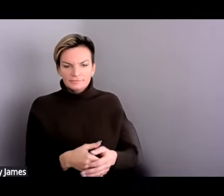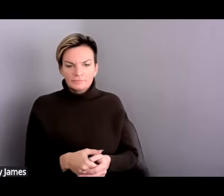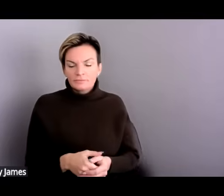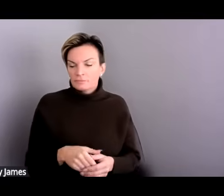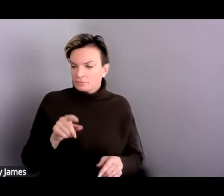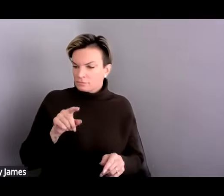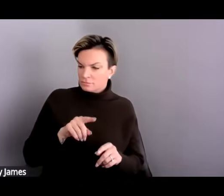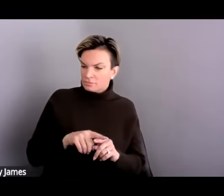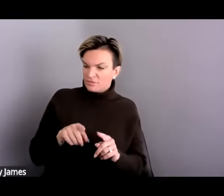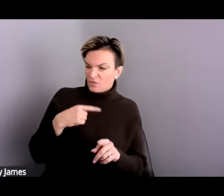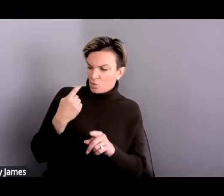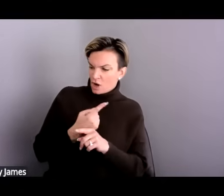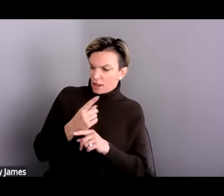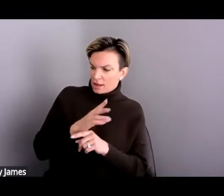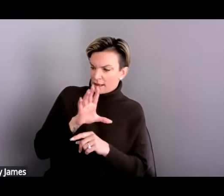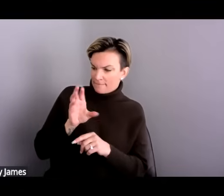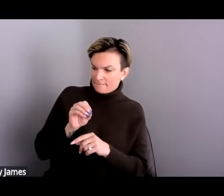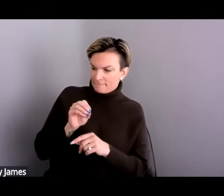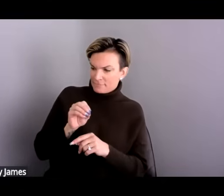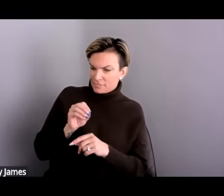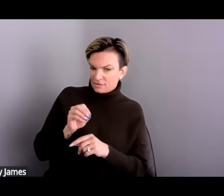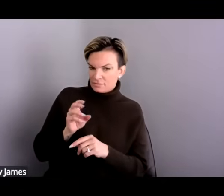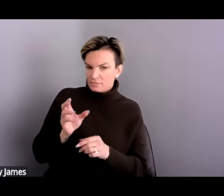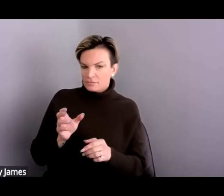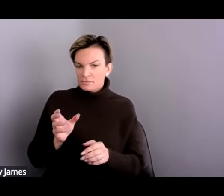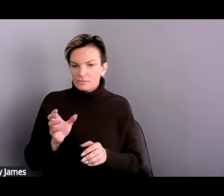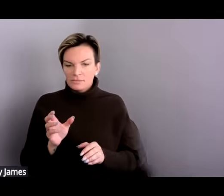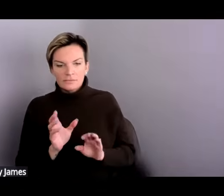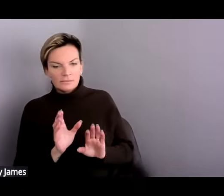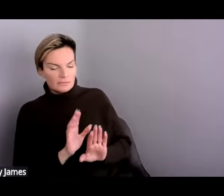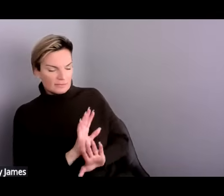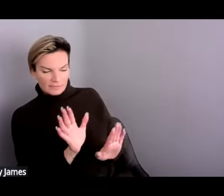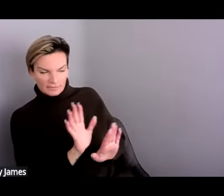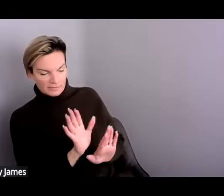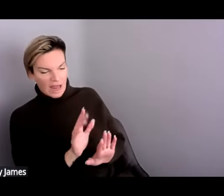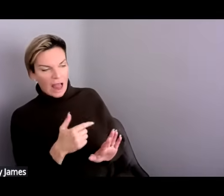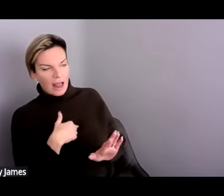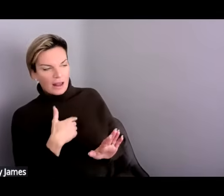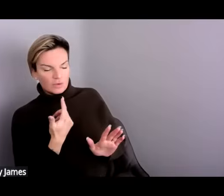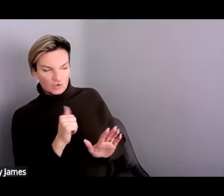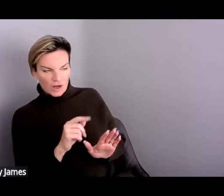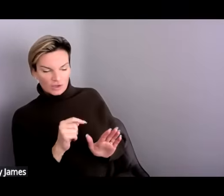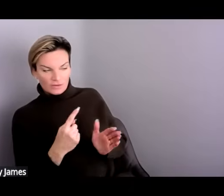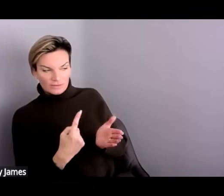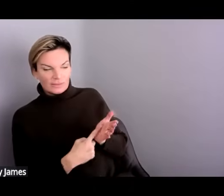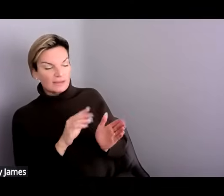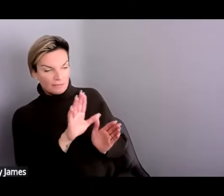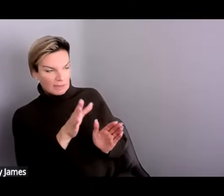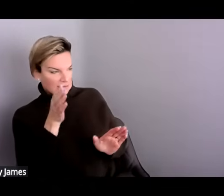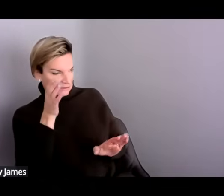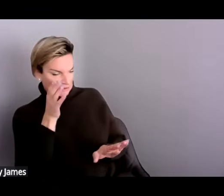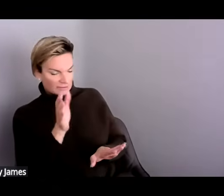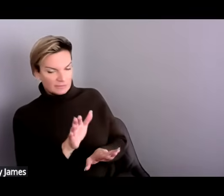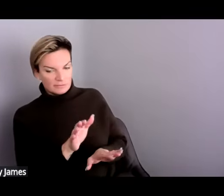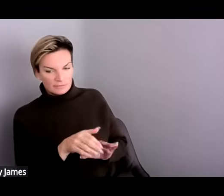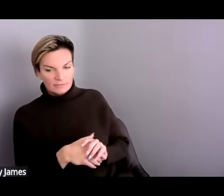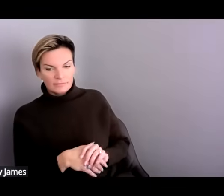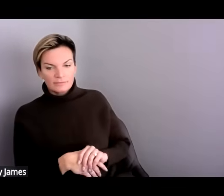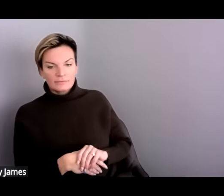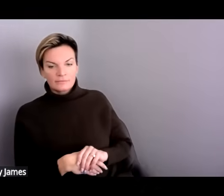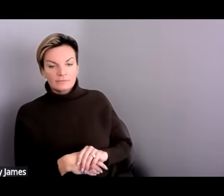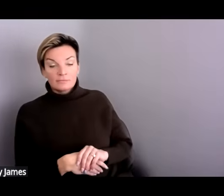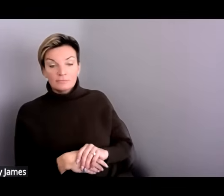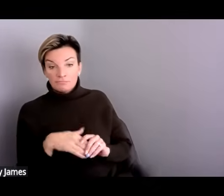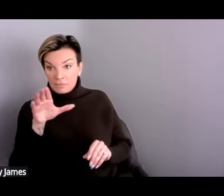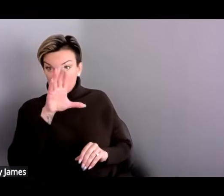those. but those we don't signatures. have a way You're to talking about bring it hidden- around here, okay? Yeah. And the problem is not listen, there are some outstanding